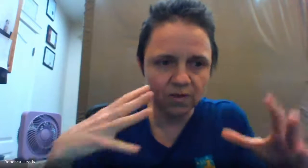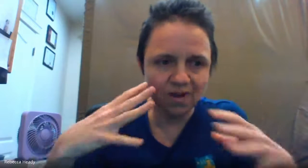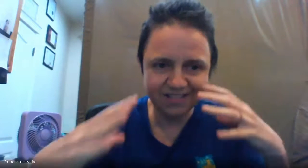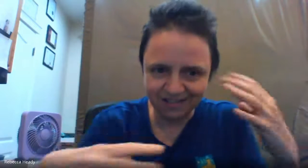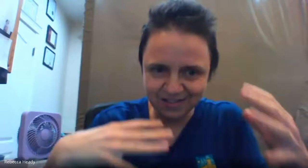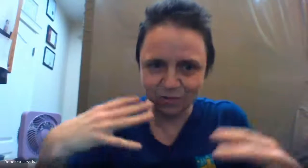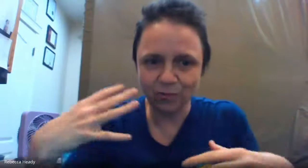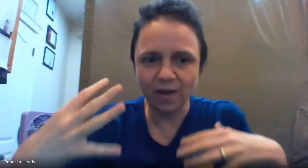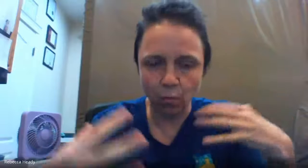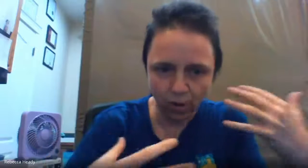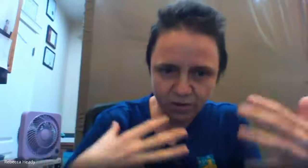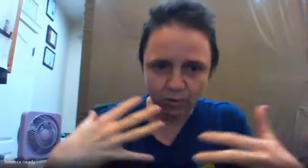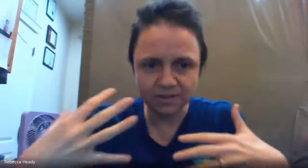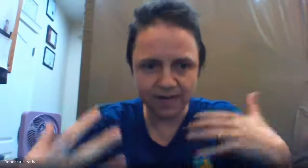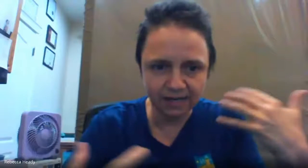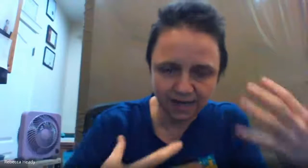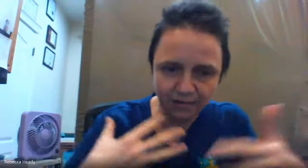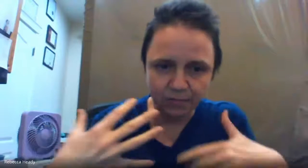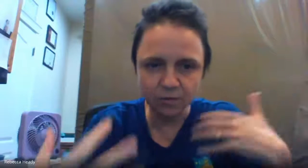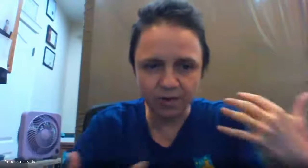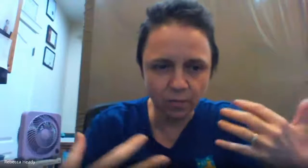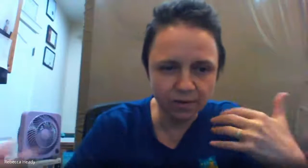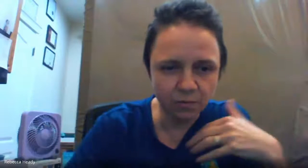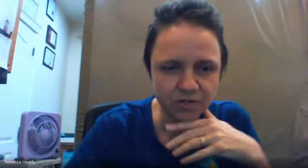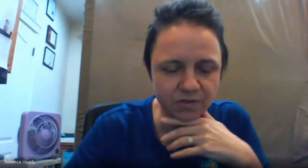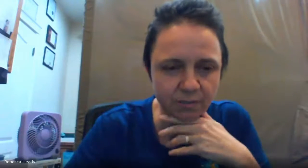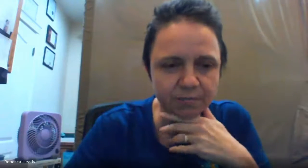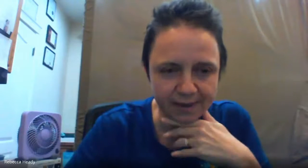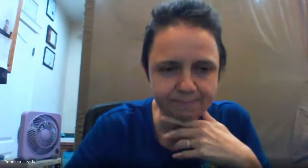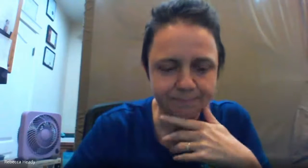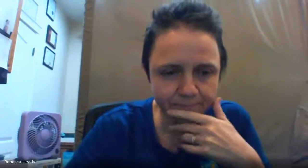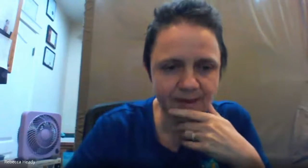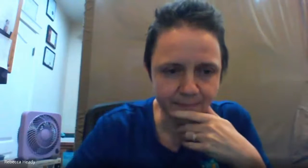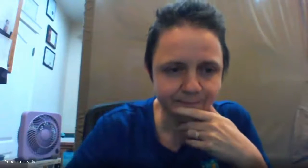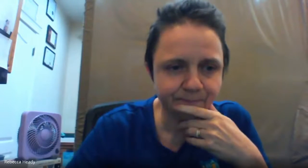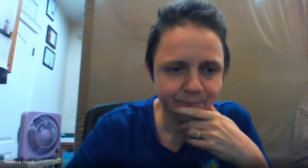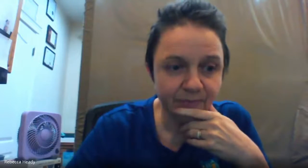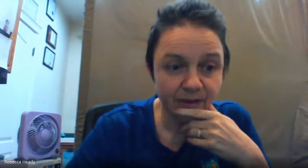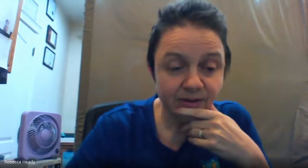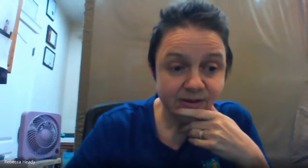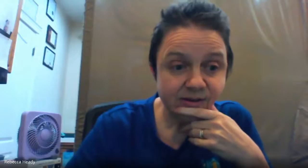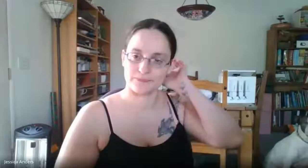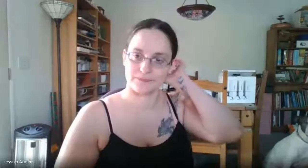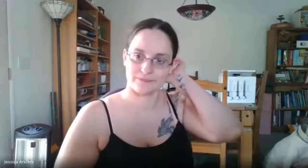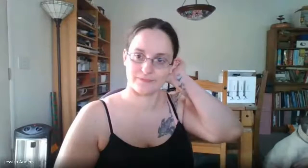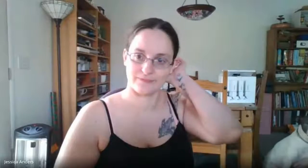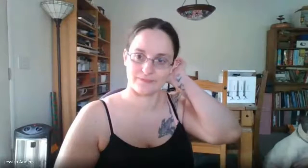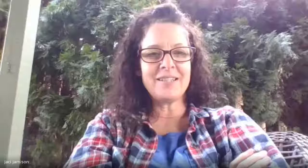the context of like what you were signing and how you were interpreting whether you would choose it. But yeah. I would just like to say that this